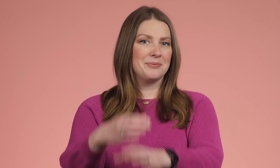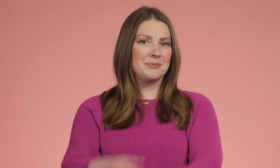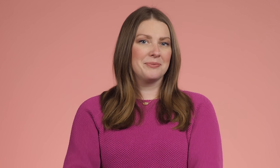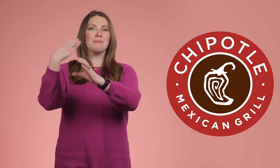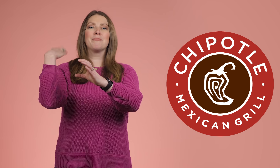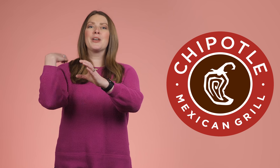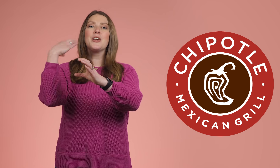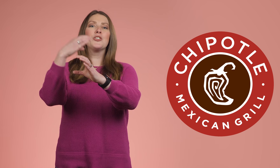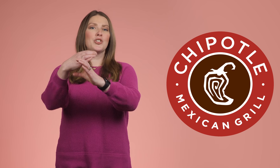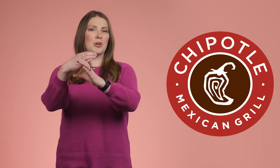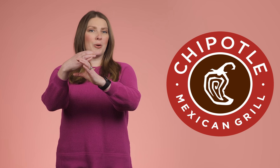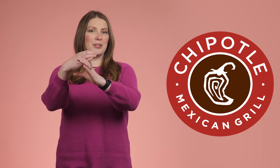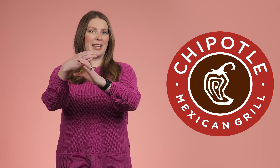non-dominant. Chipotle.